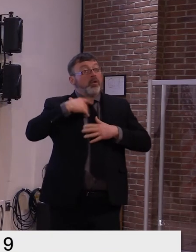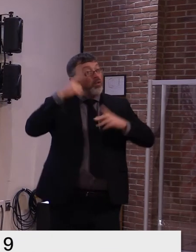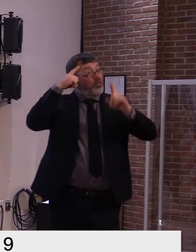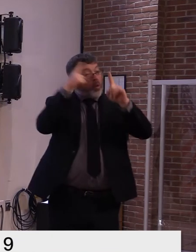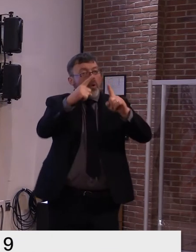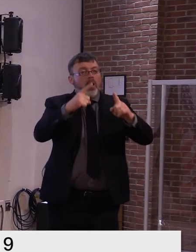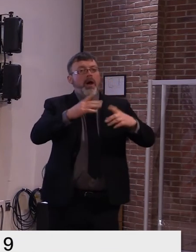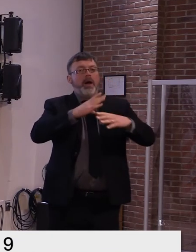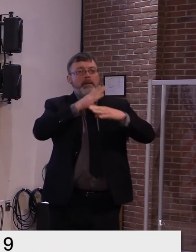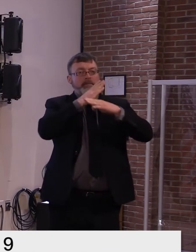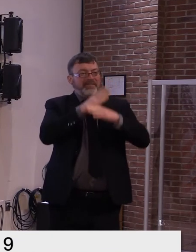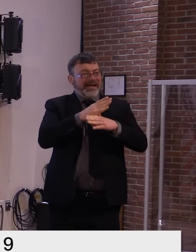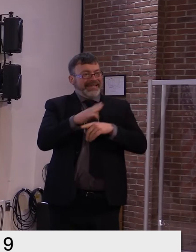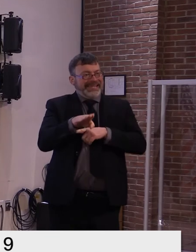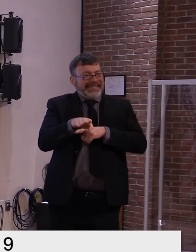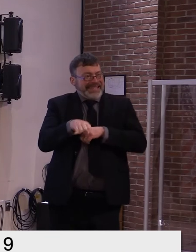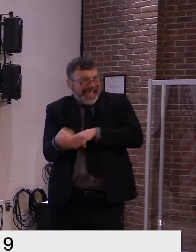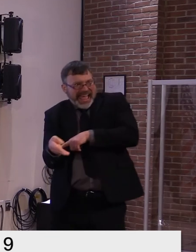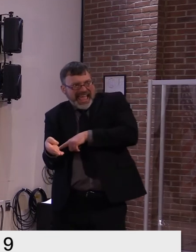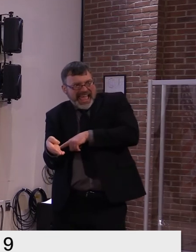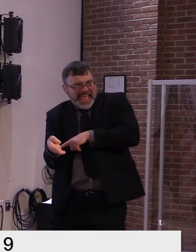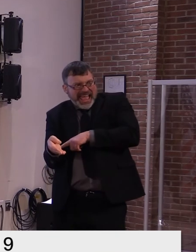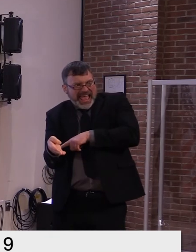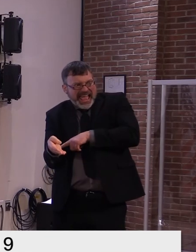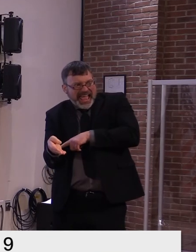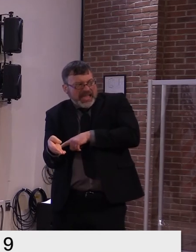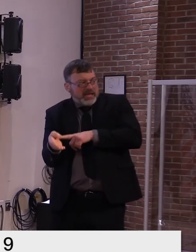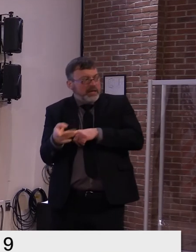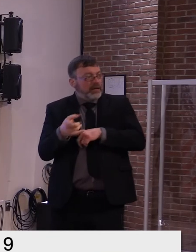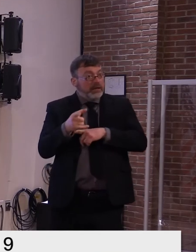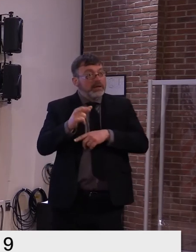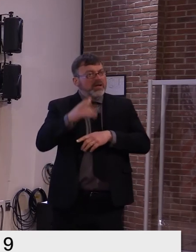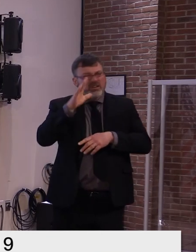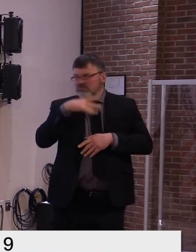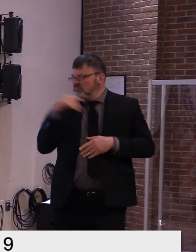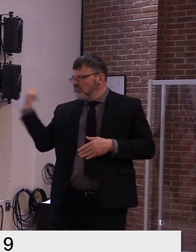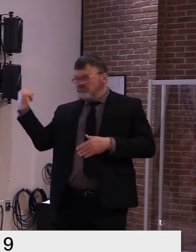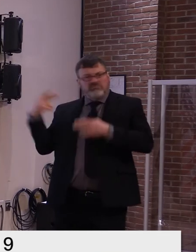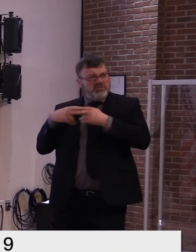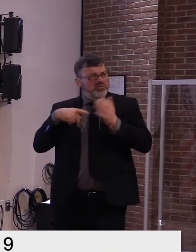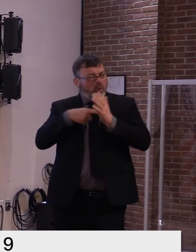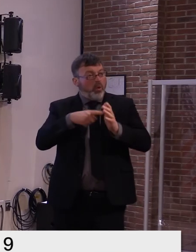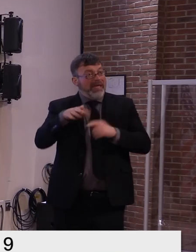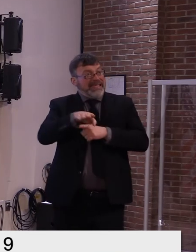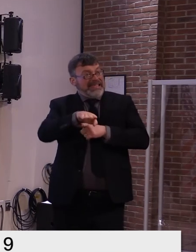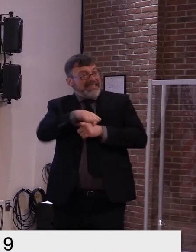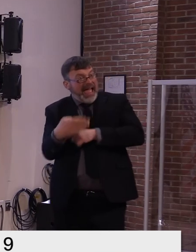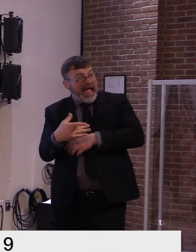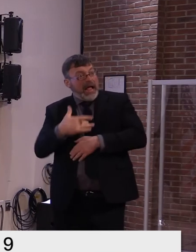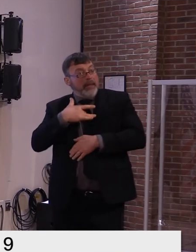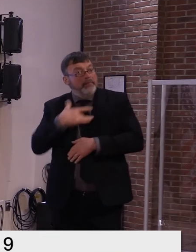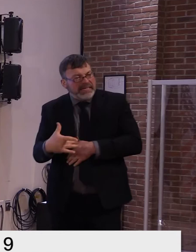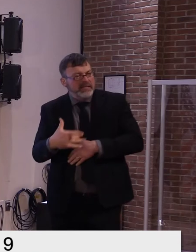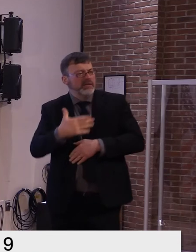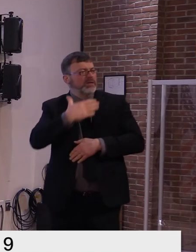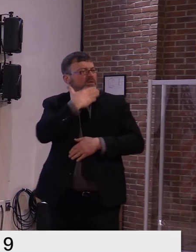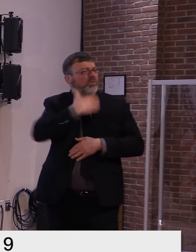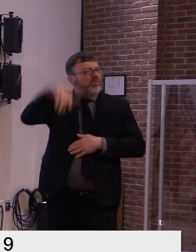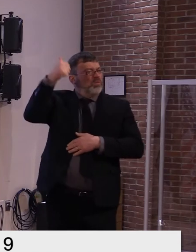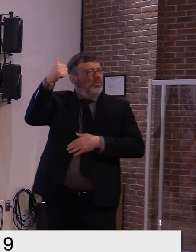the reason for the age grouping. As I showed you on the graph, you know, once you get below